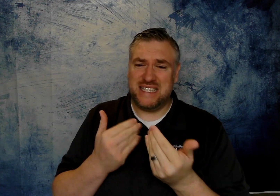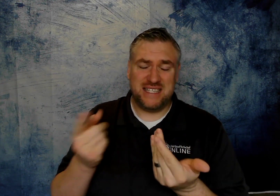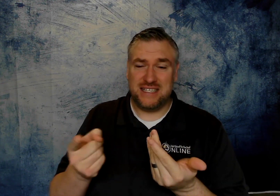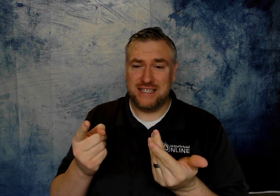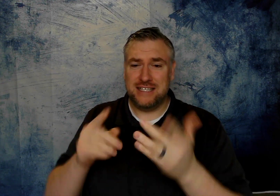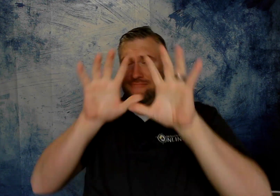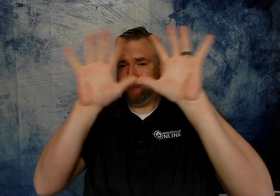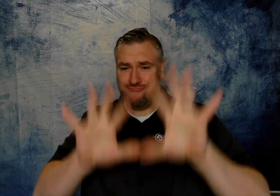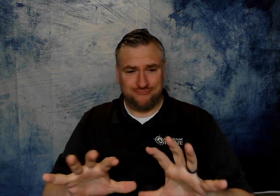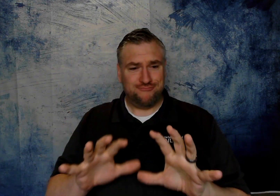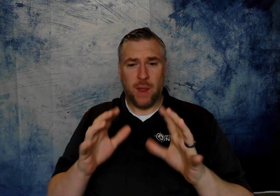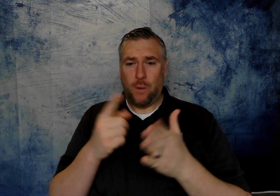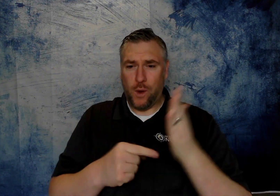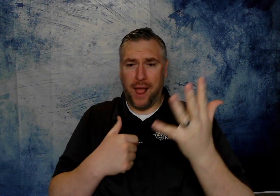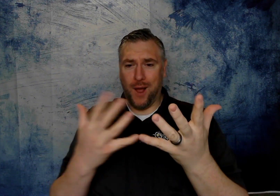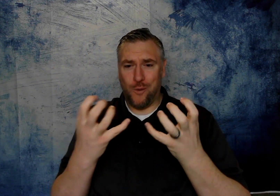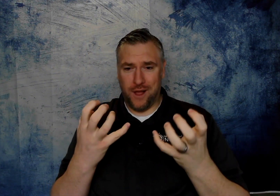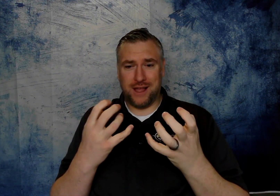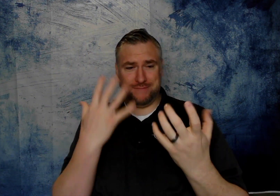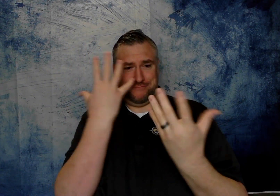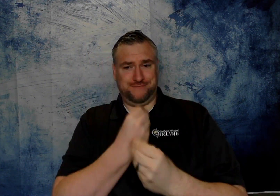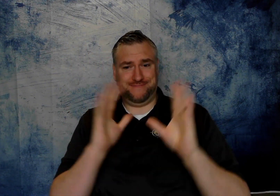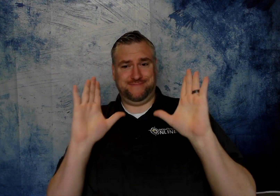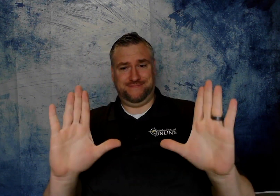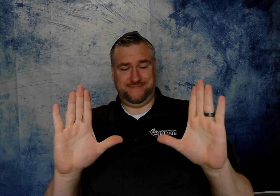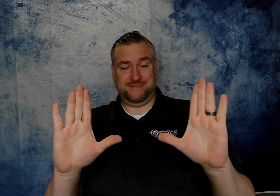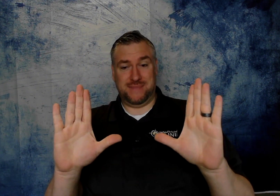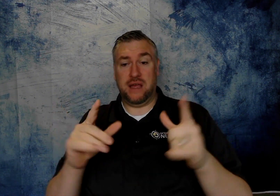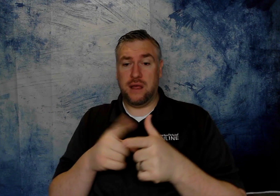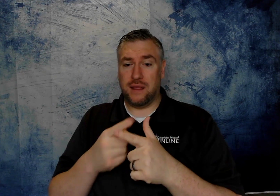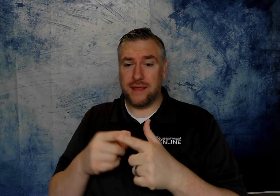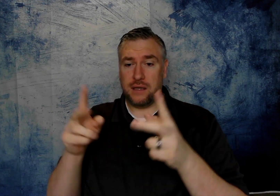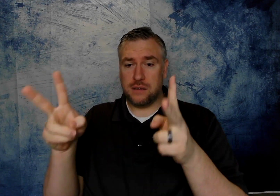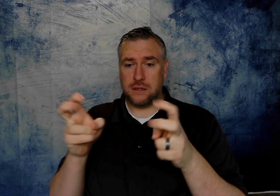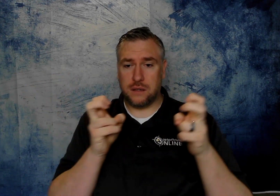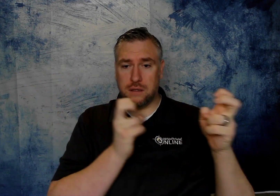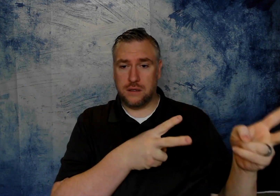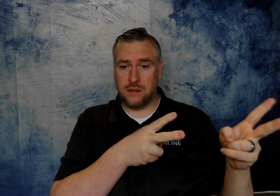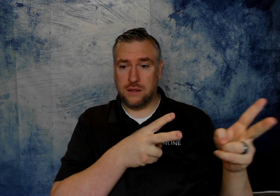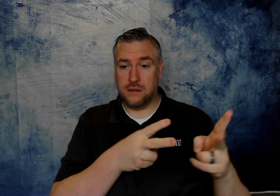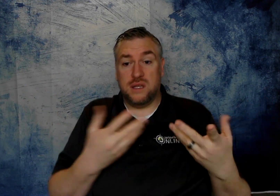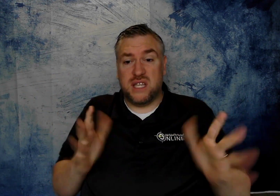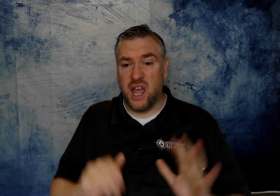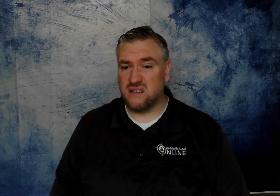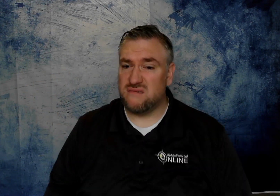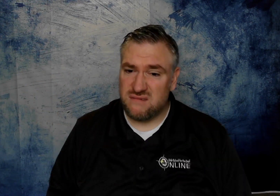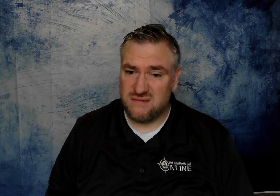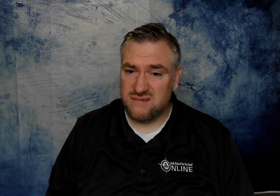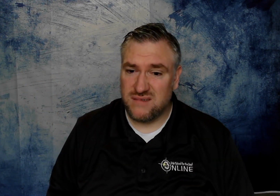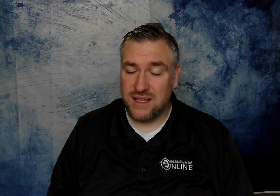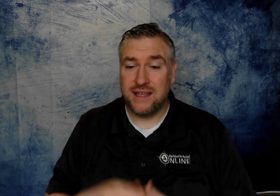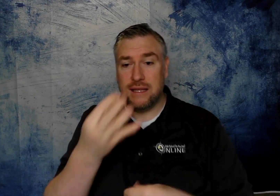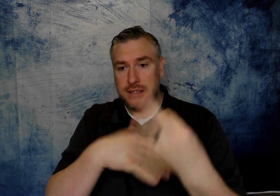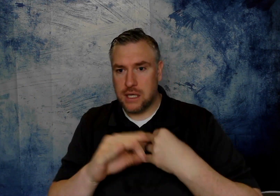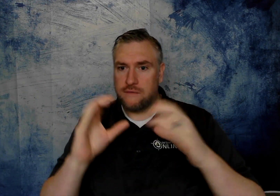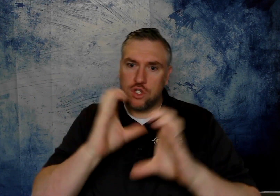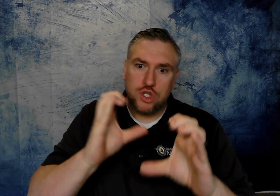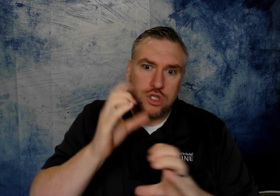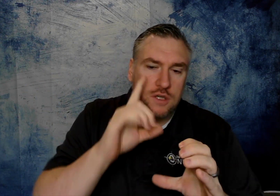It's easy. It's so easy. I know what I want, I can make it pretty, and then I just copy and paste it, and then I'm done. Instead